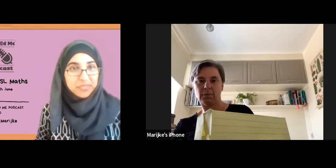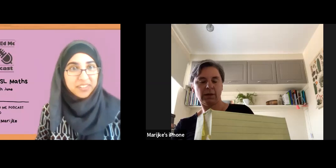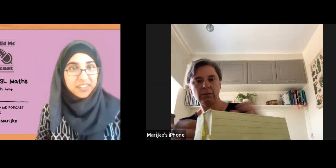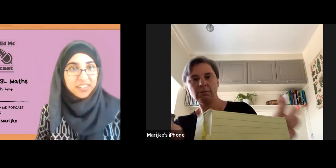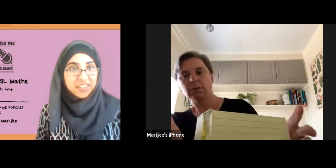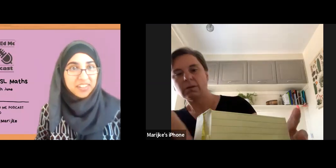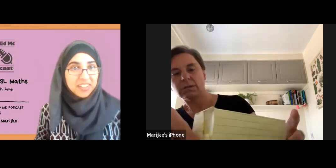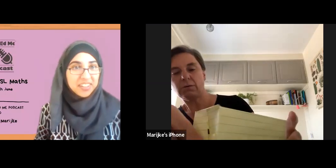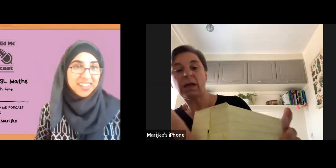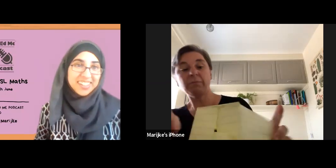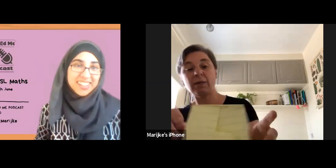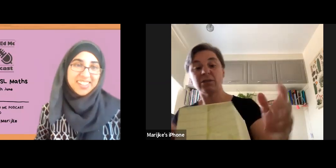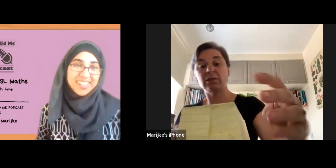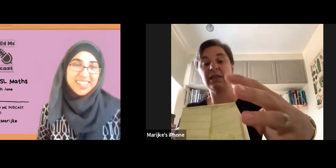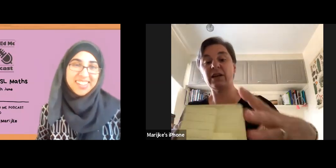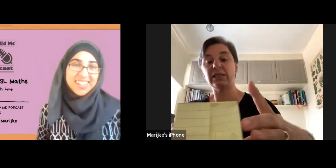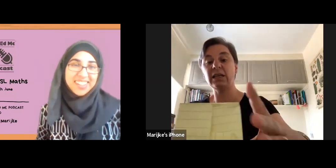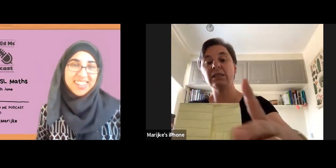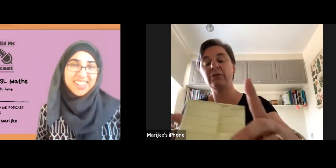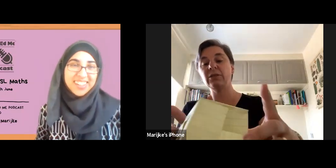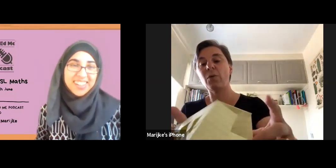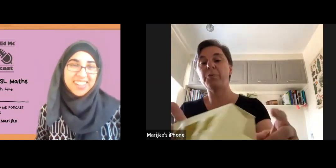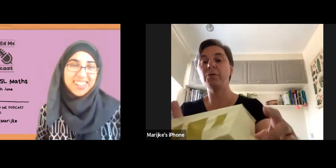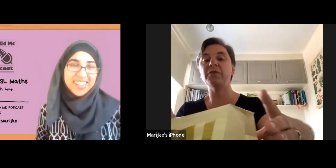know. So I'm just going to leave it as it is. There is no improving